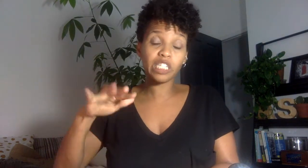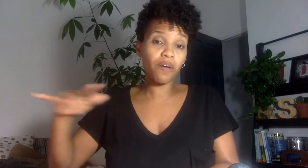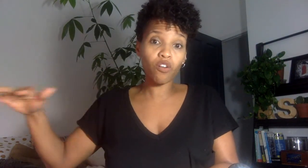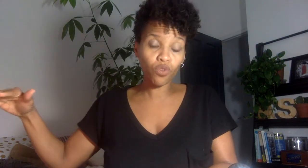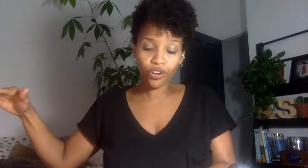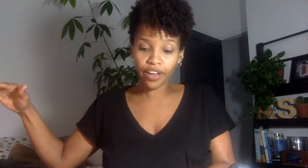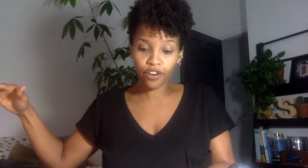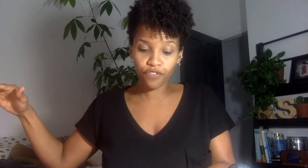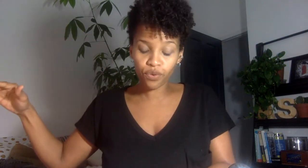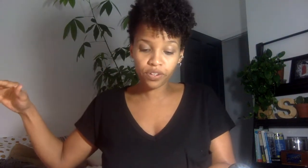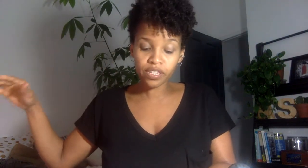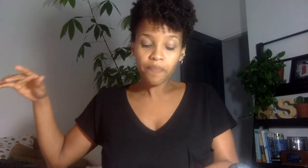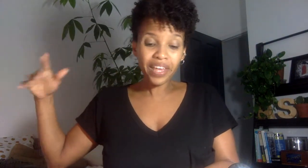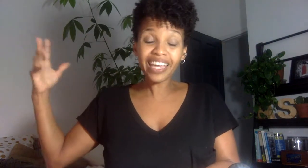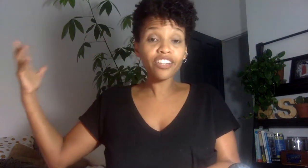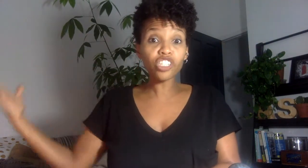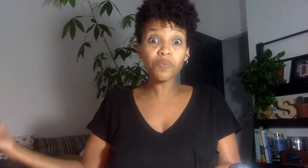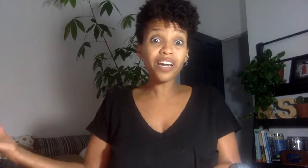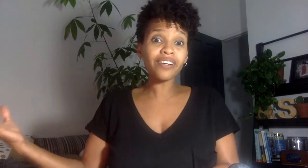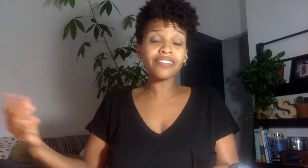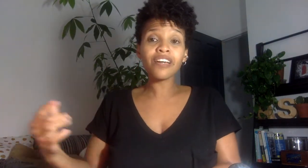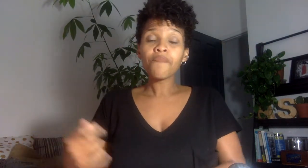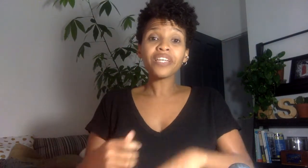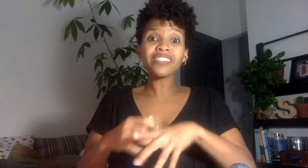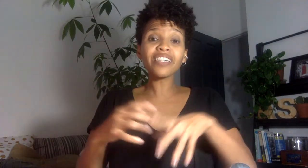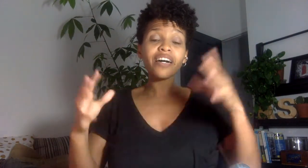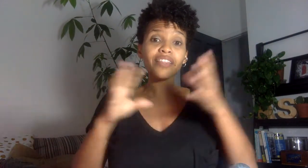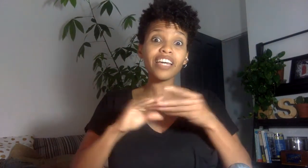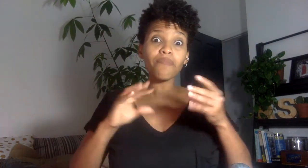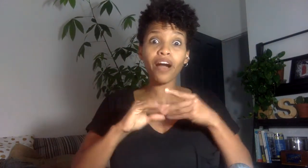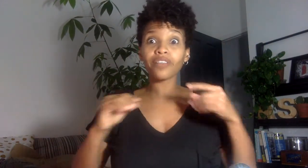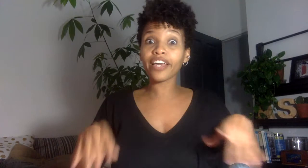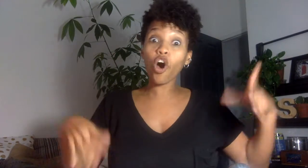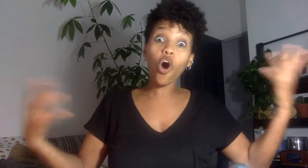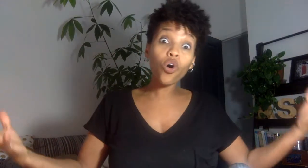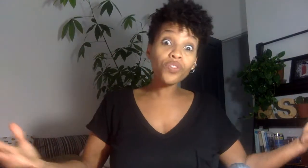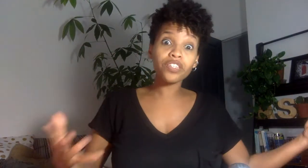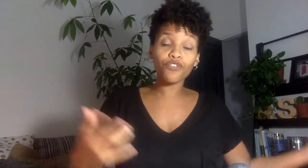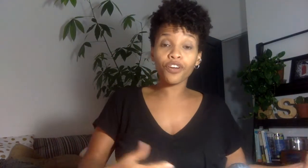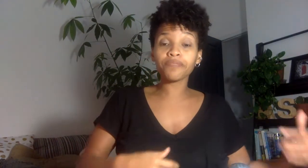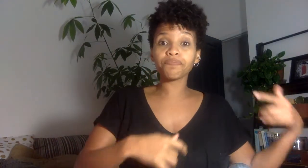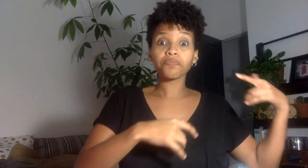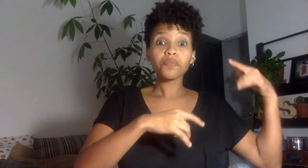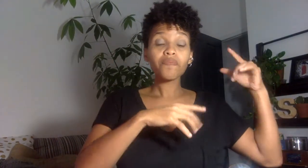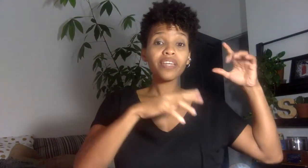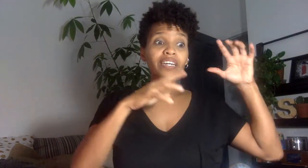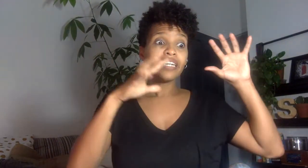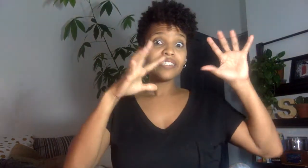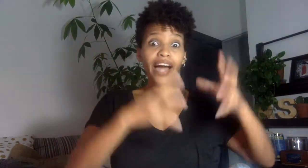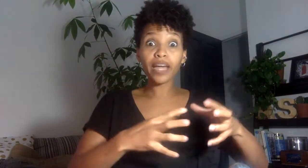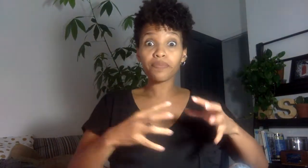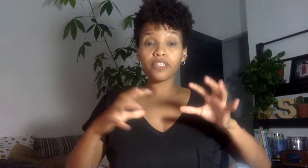spell Royal Air Force. And again, just because this isn't a thing about like all the different types